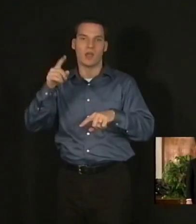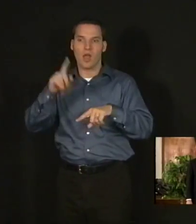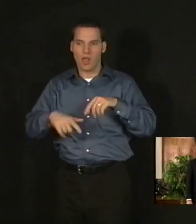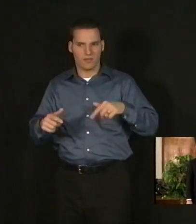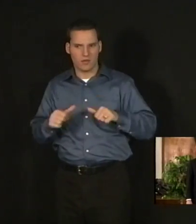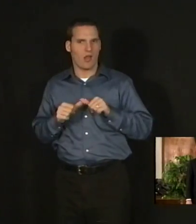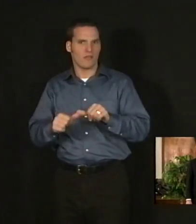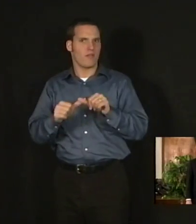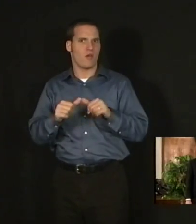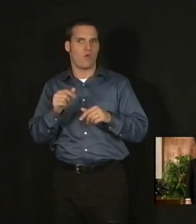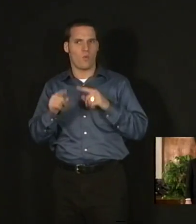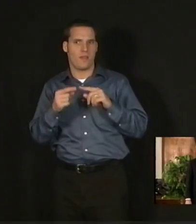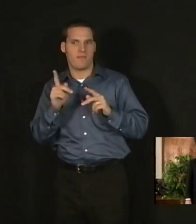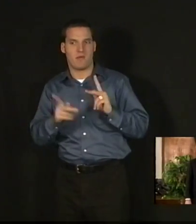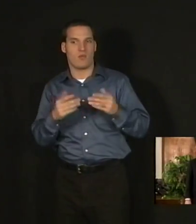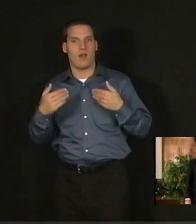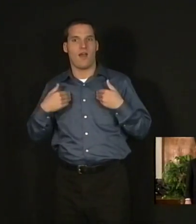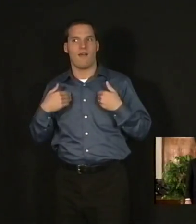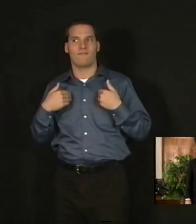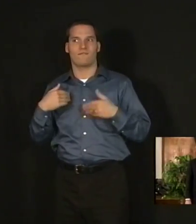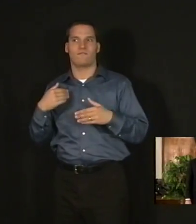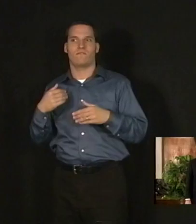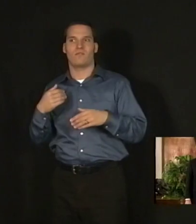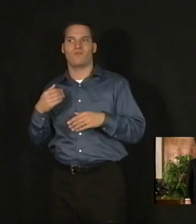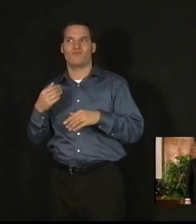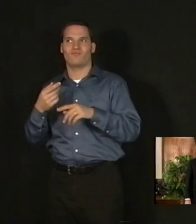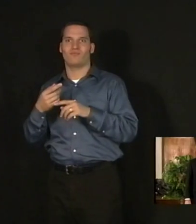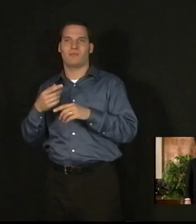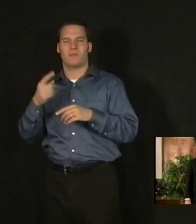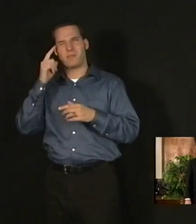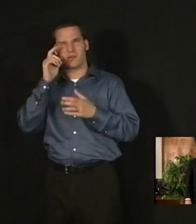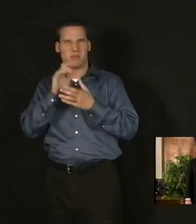where people believe they've got rights that come from the Creator.